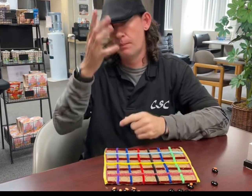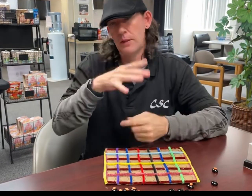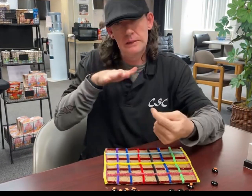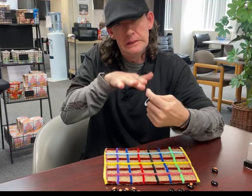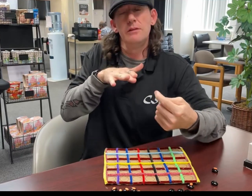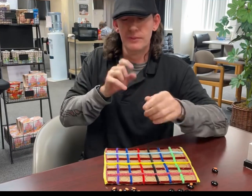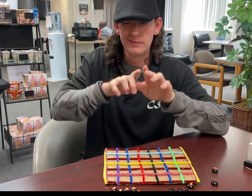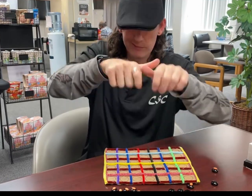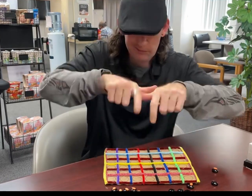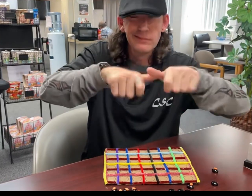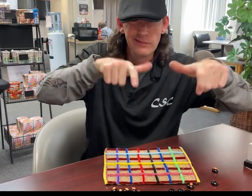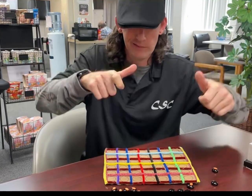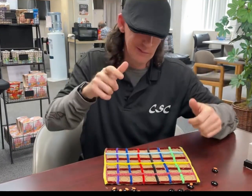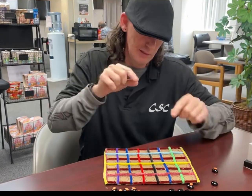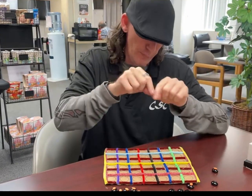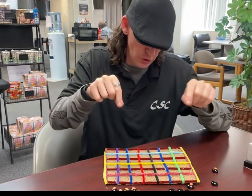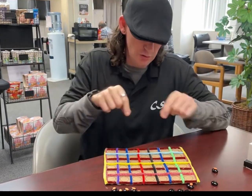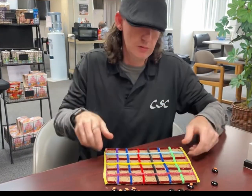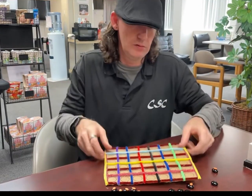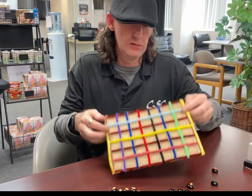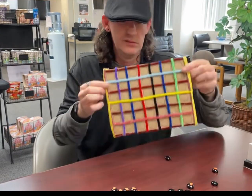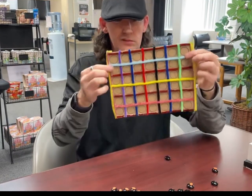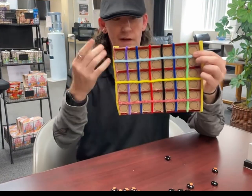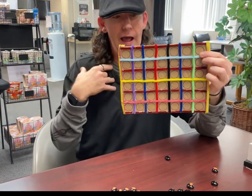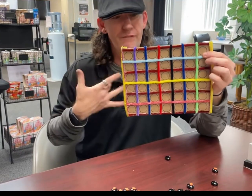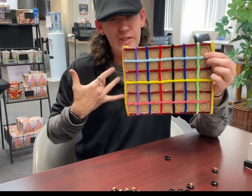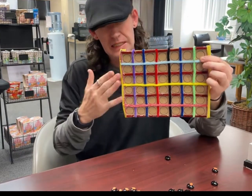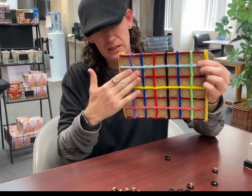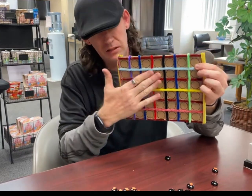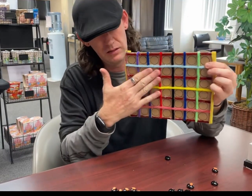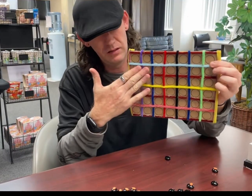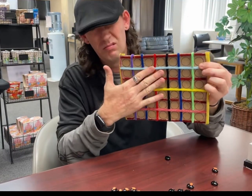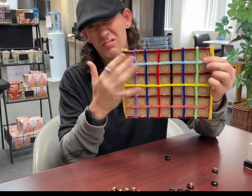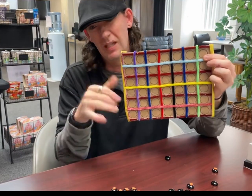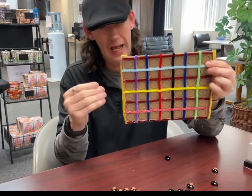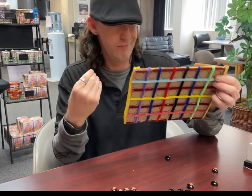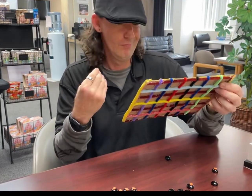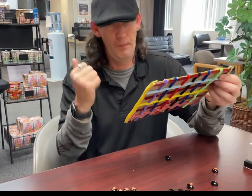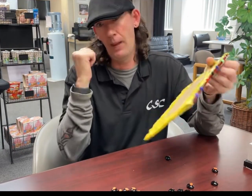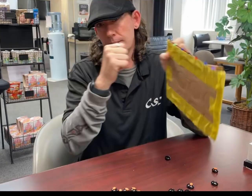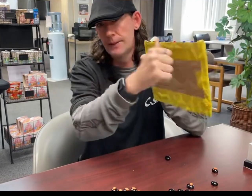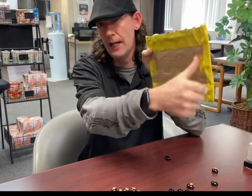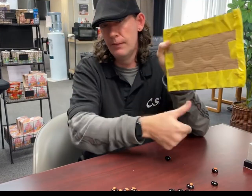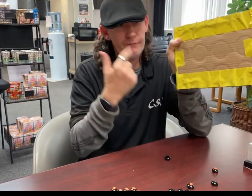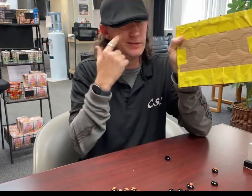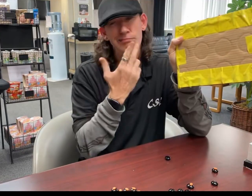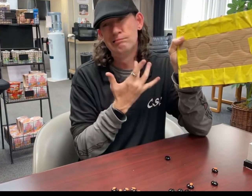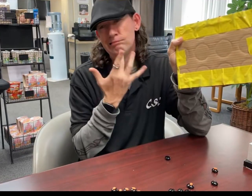the sharp edges over the cardboard. And then so you can feel it safely. And then the back I